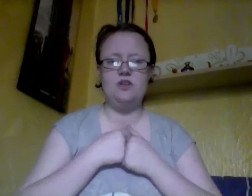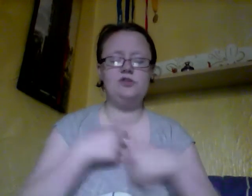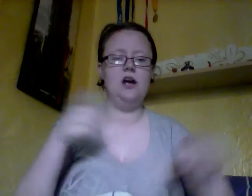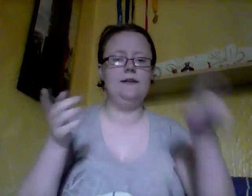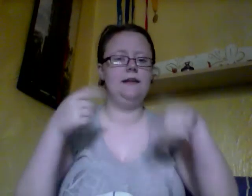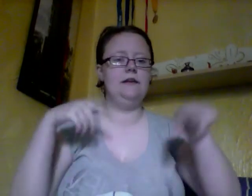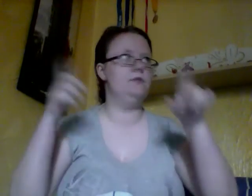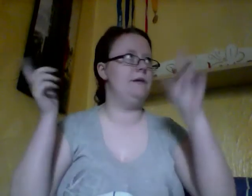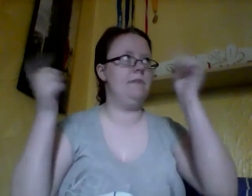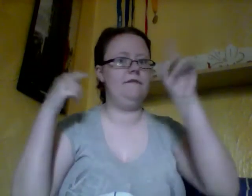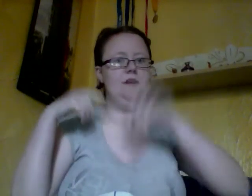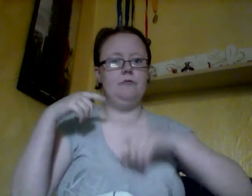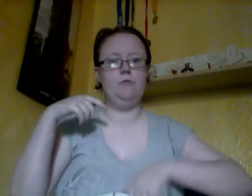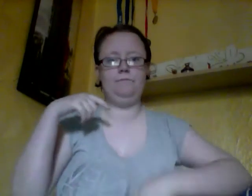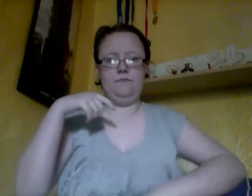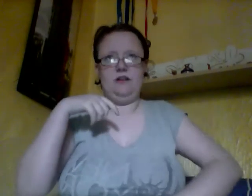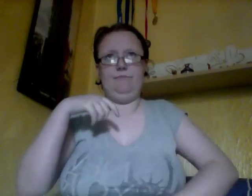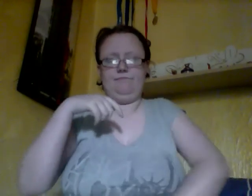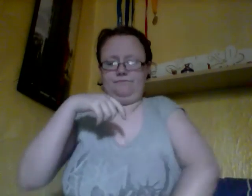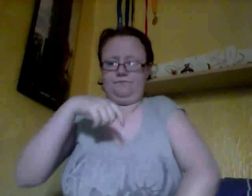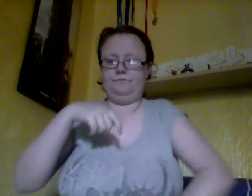Sorry, lighting's a bit iffy in my room.